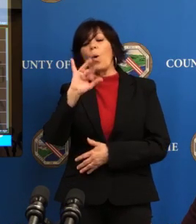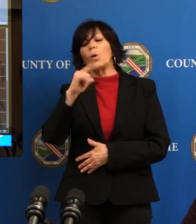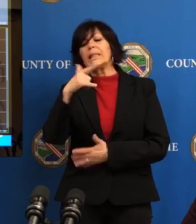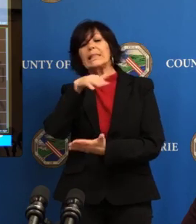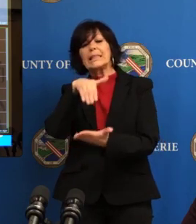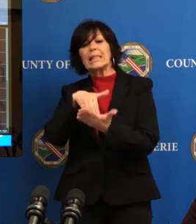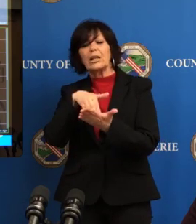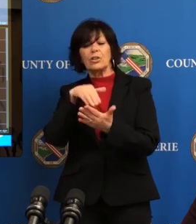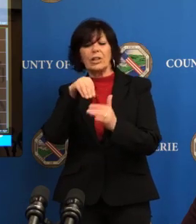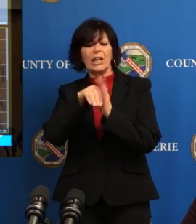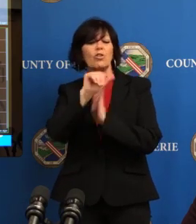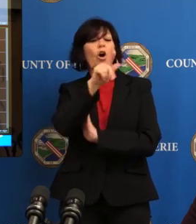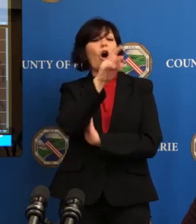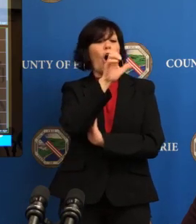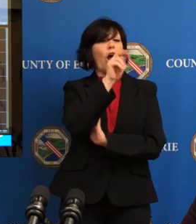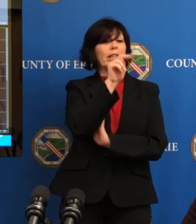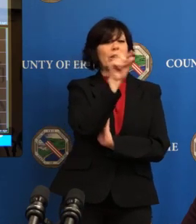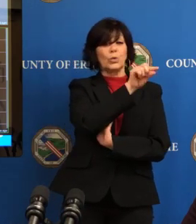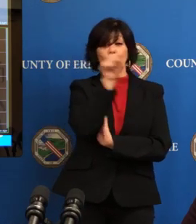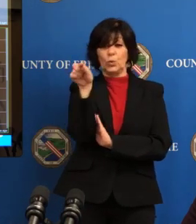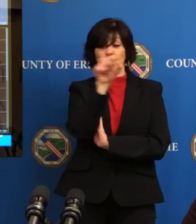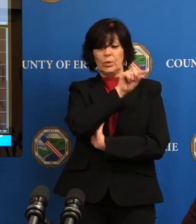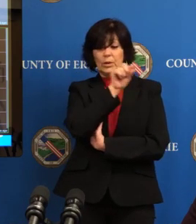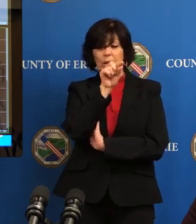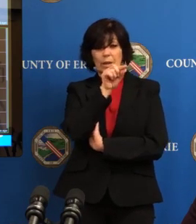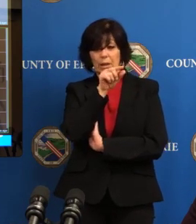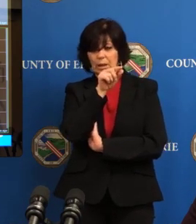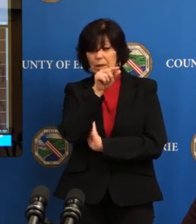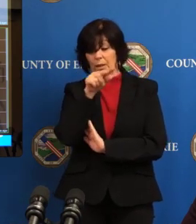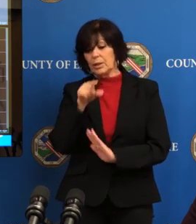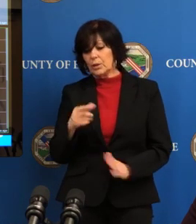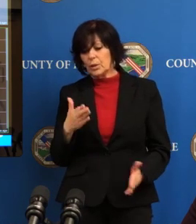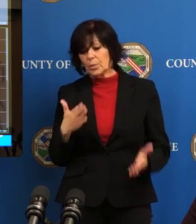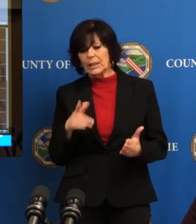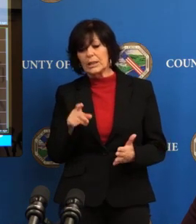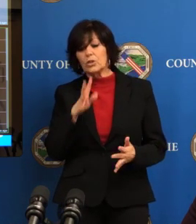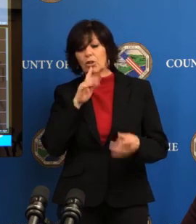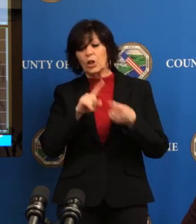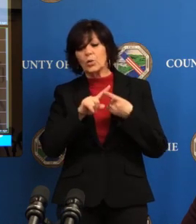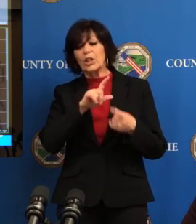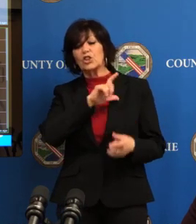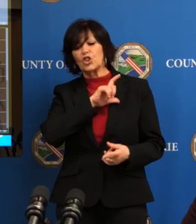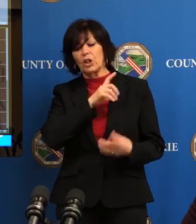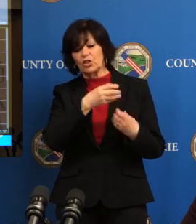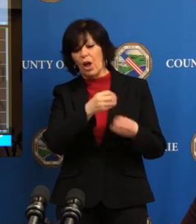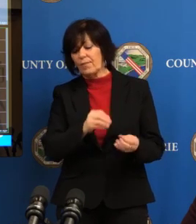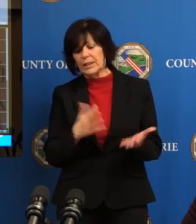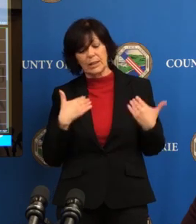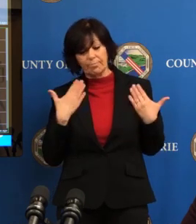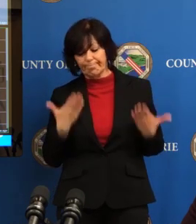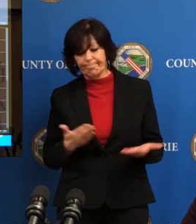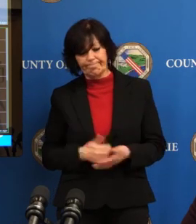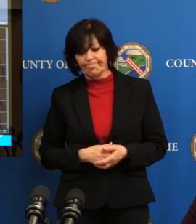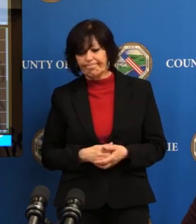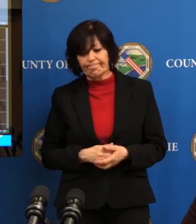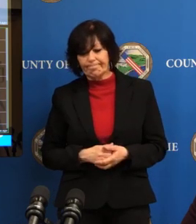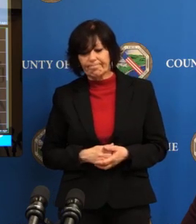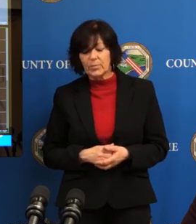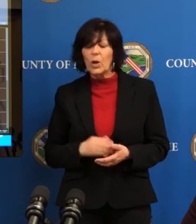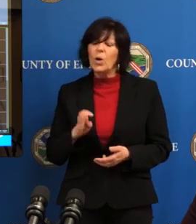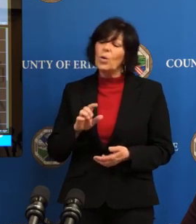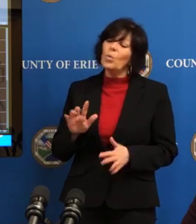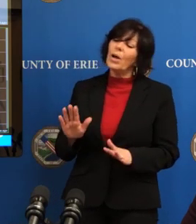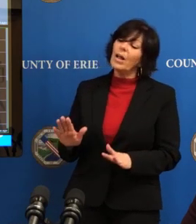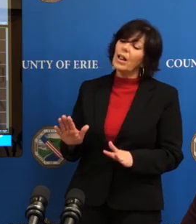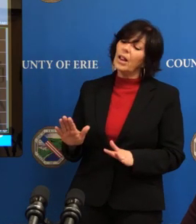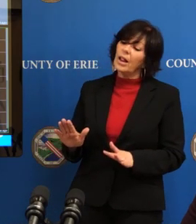Correctional Facility. Then you are there any plans? You probably need to talk to the sheriff's office on that, Jim. Well, it's